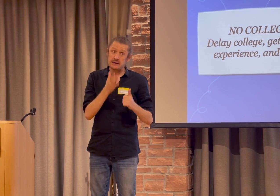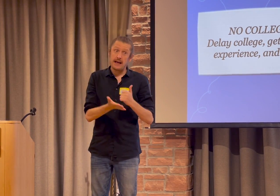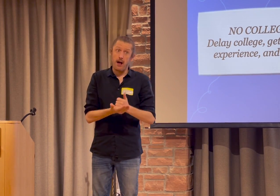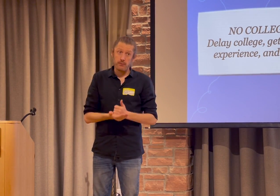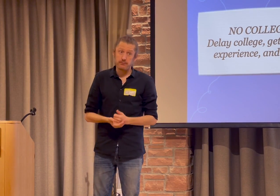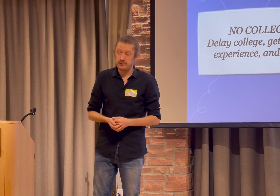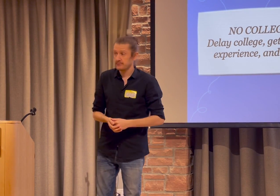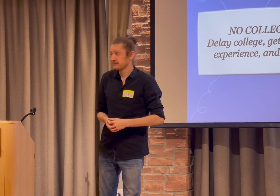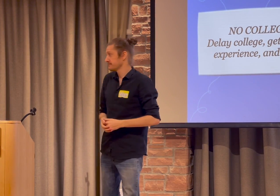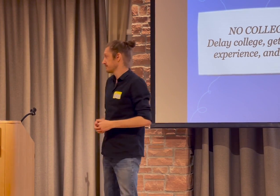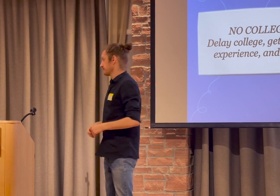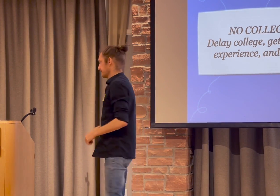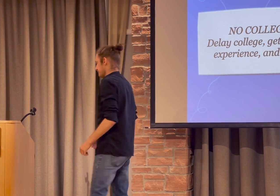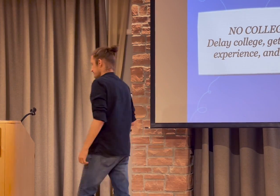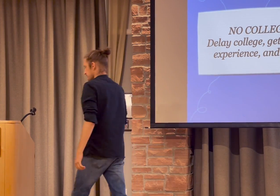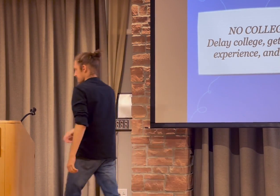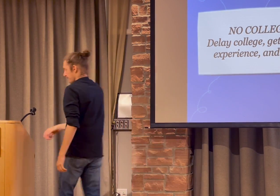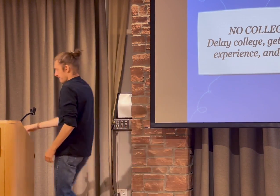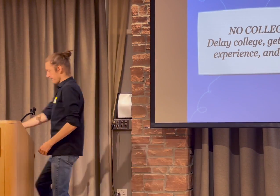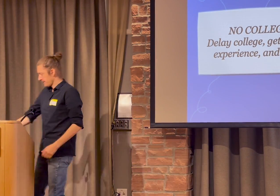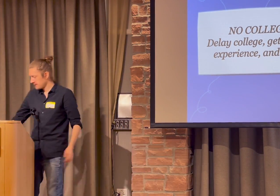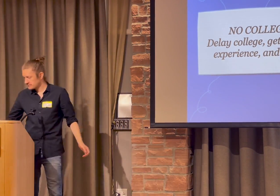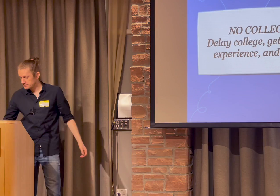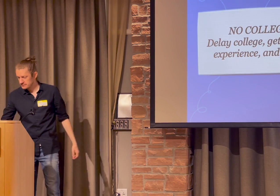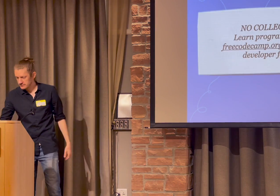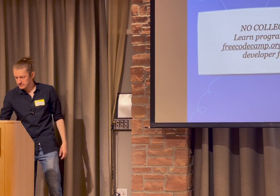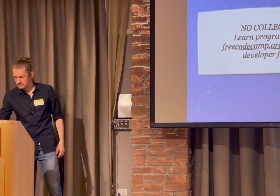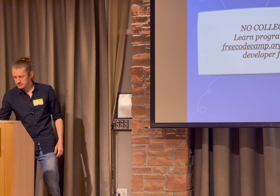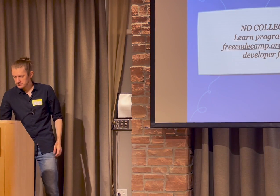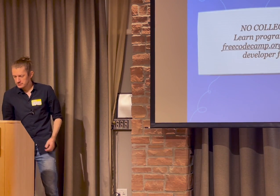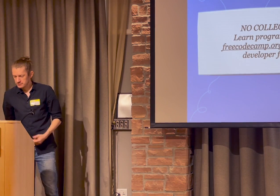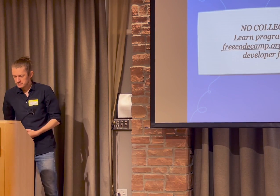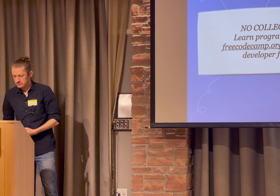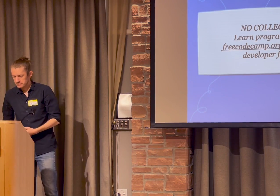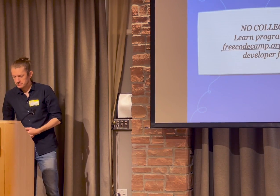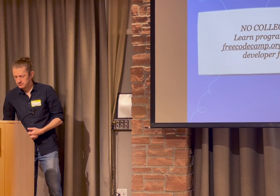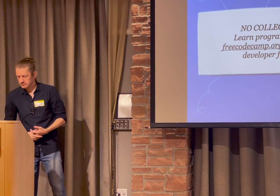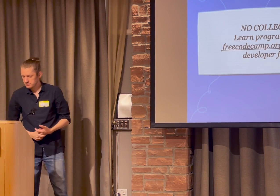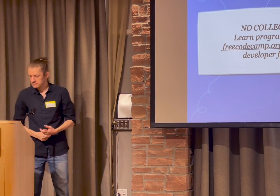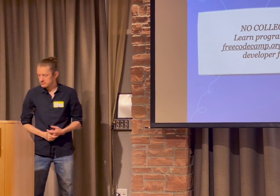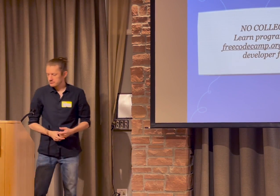a year or 2-year break to grow, that can really help you.